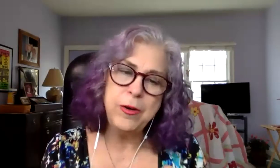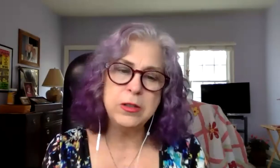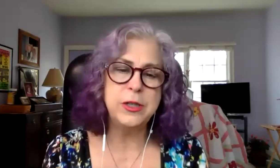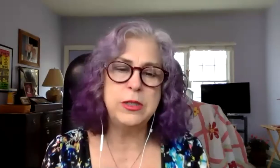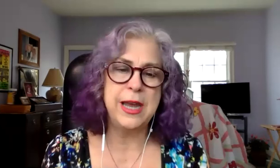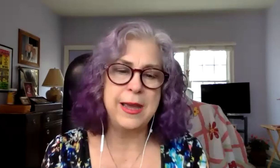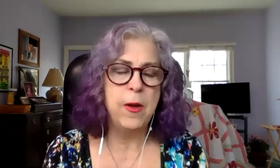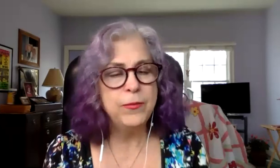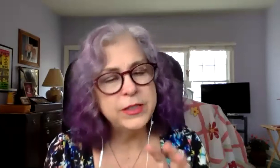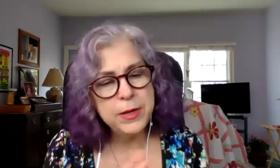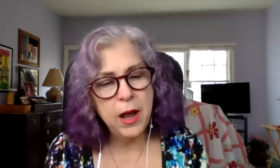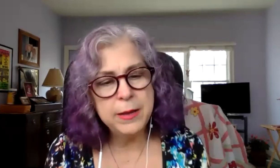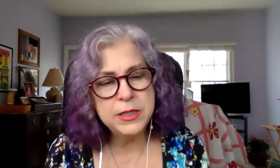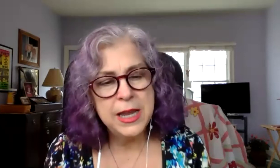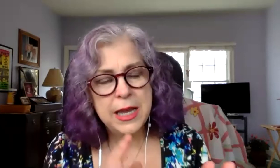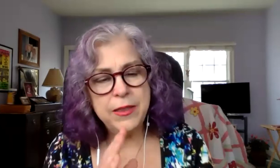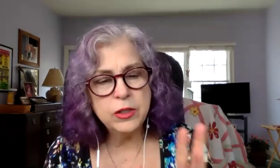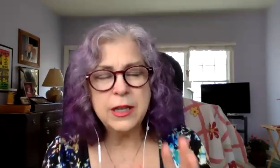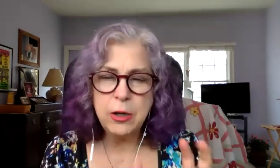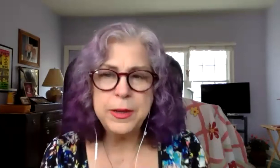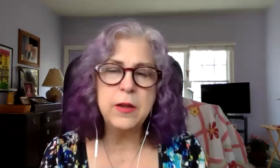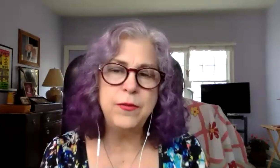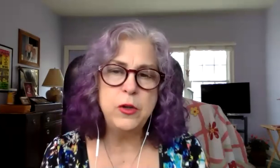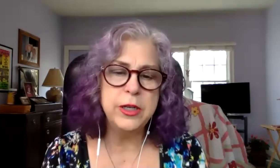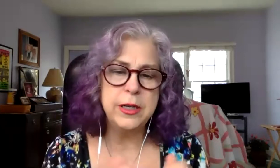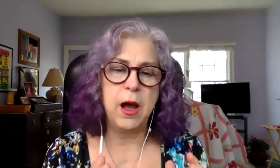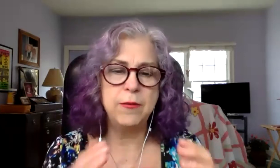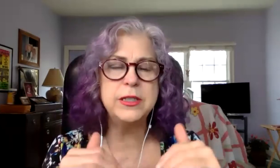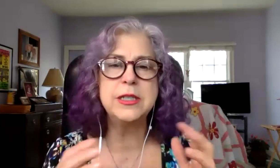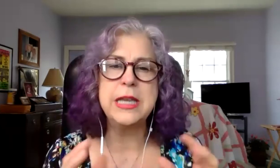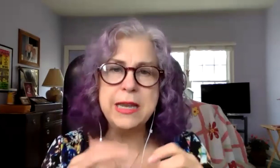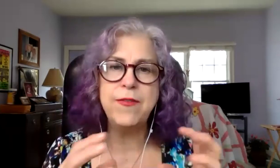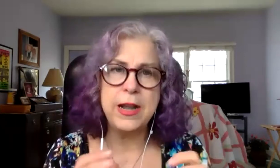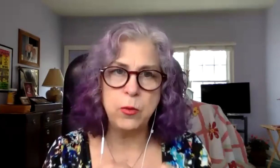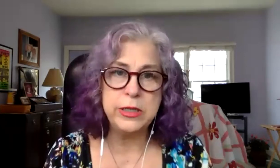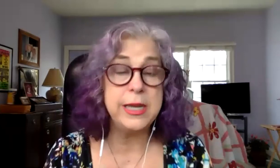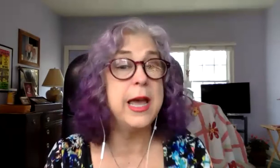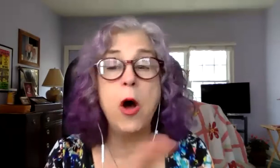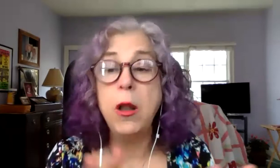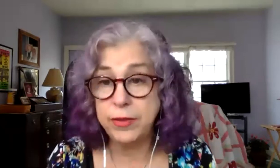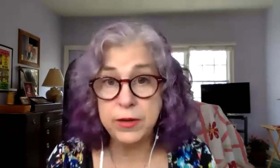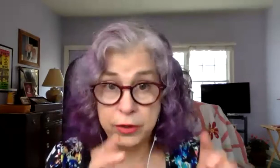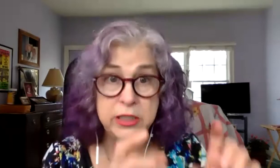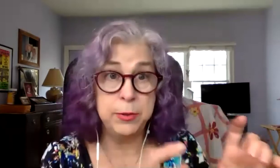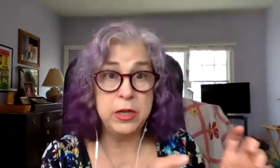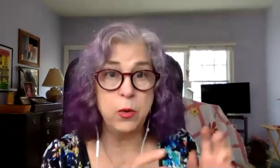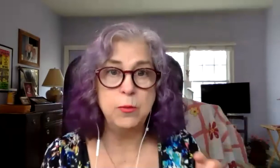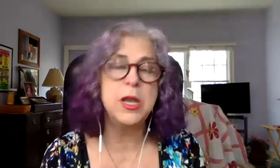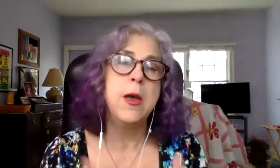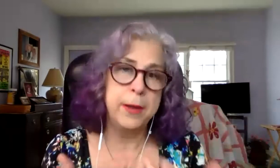also say sometimes there's a little bit of confusion of the infighting we see in all of the different disability groups, but also